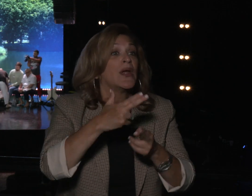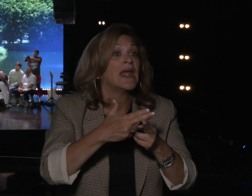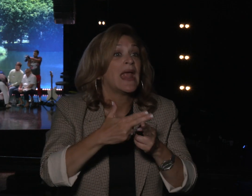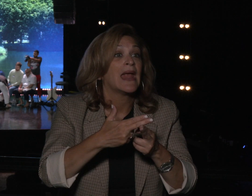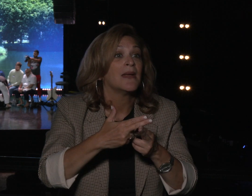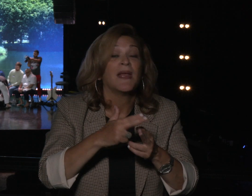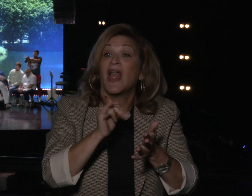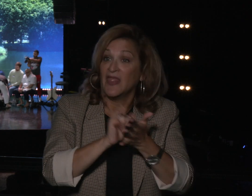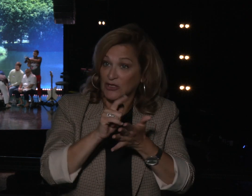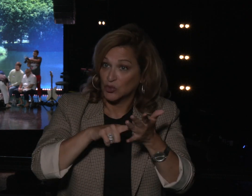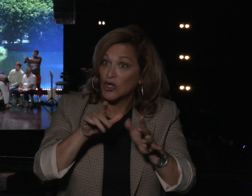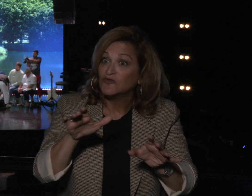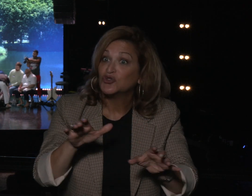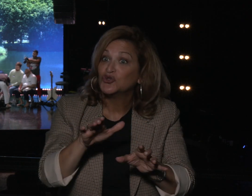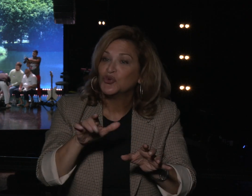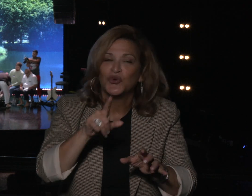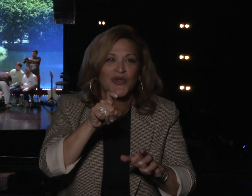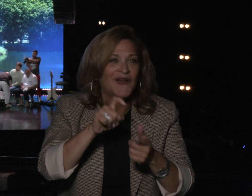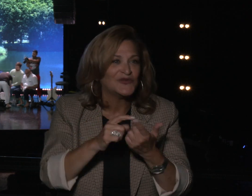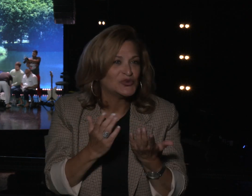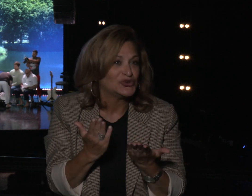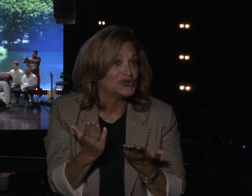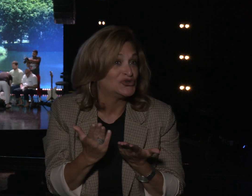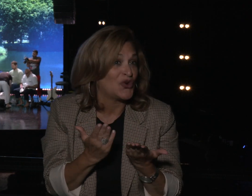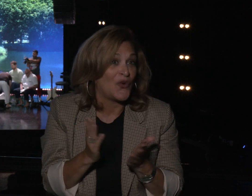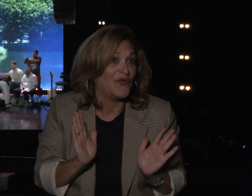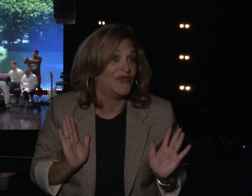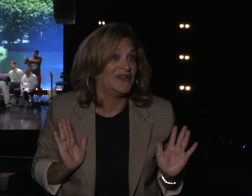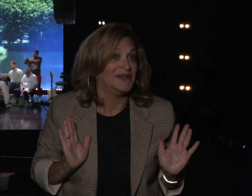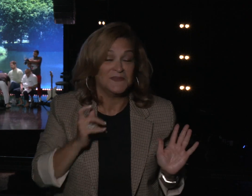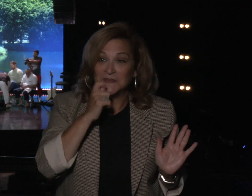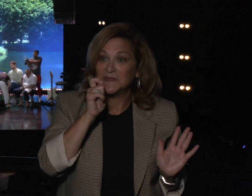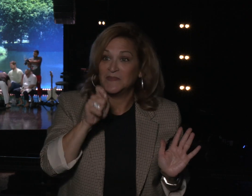this is what you got to do. You got to serve.